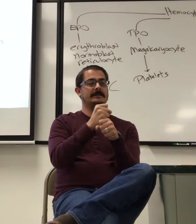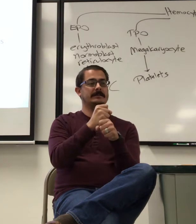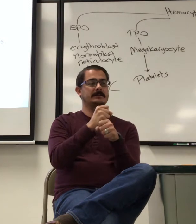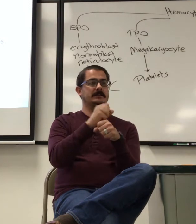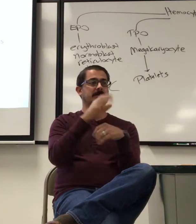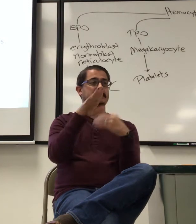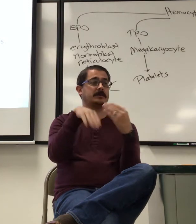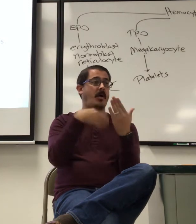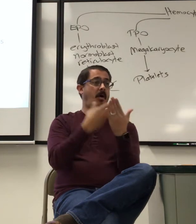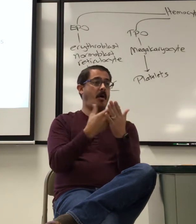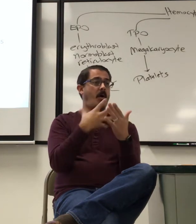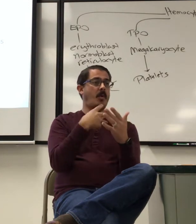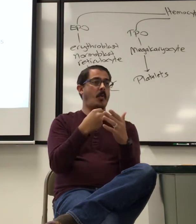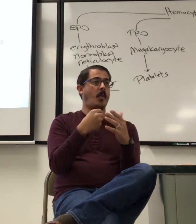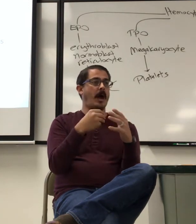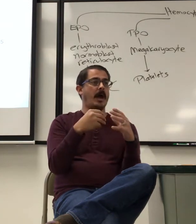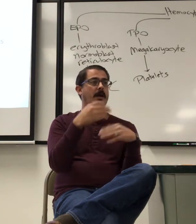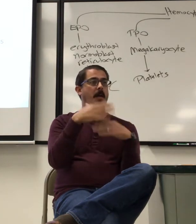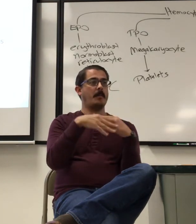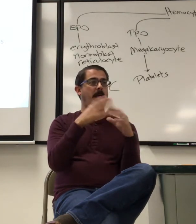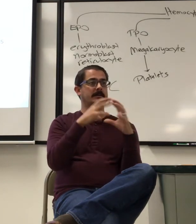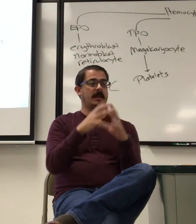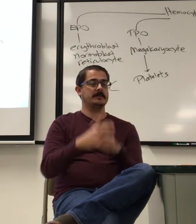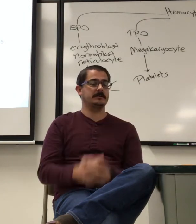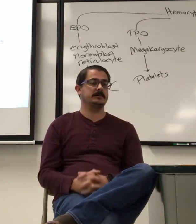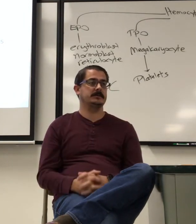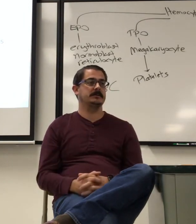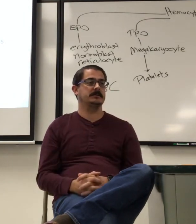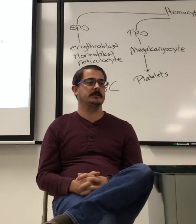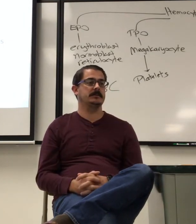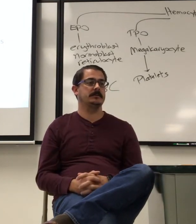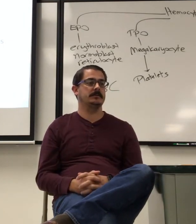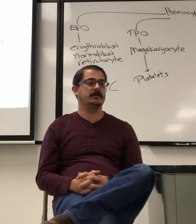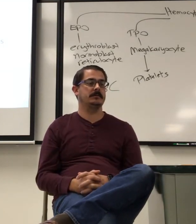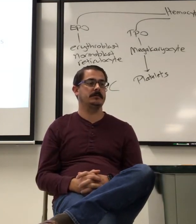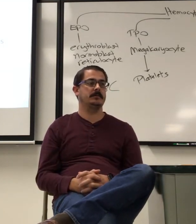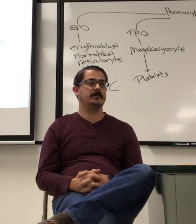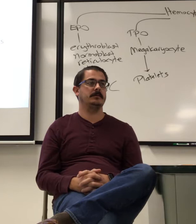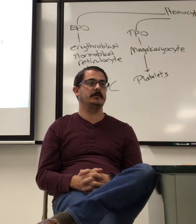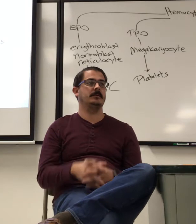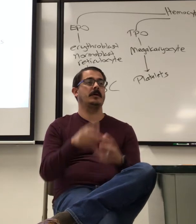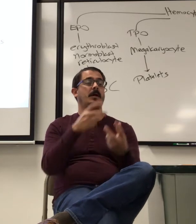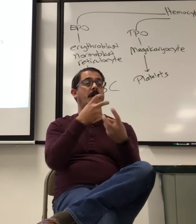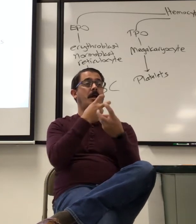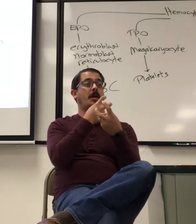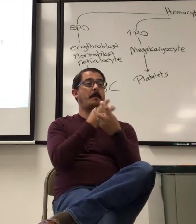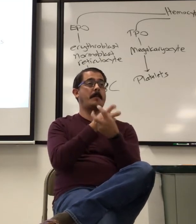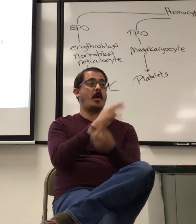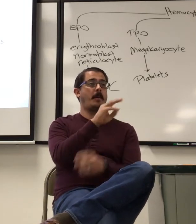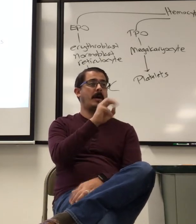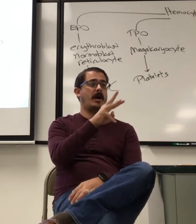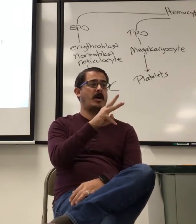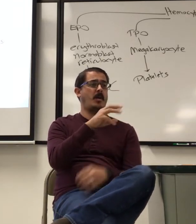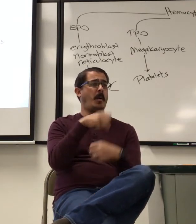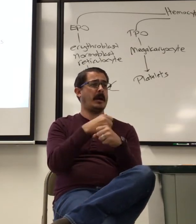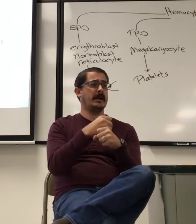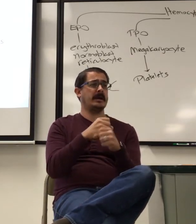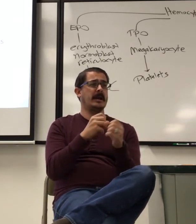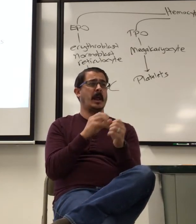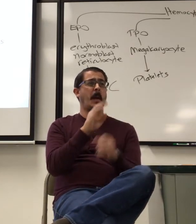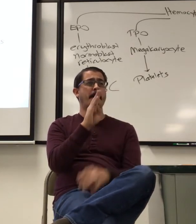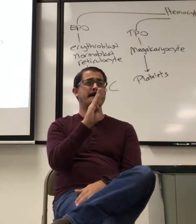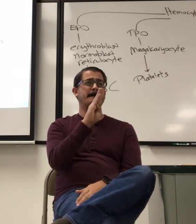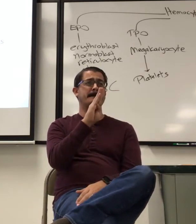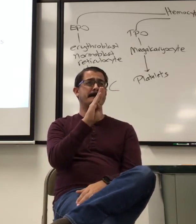all the white blood cells. But just to give you some numbers, the bone marrow is putting out billions of cells every